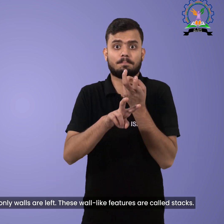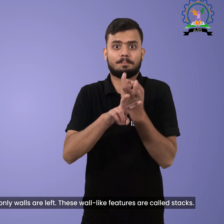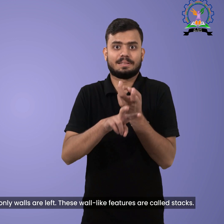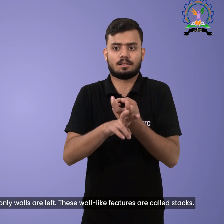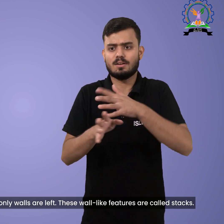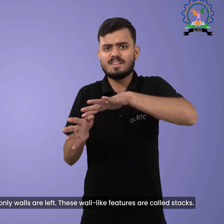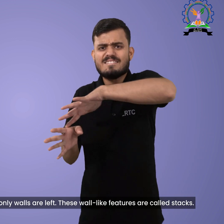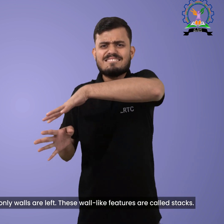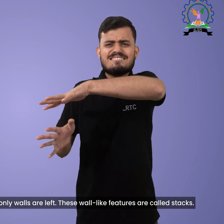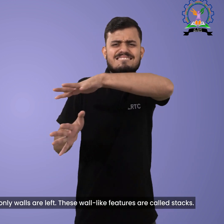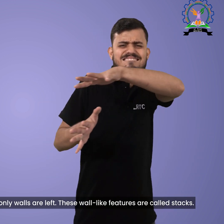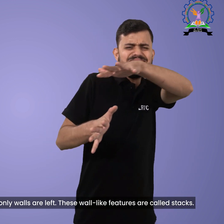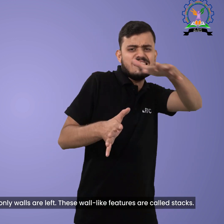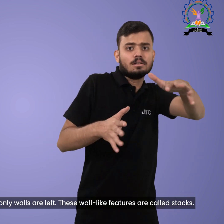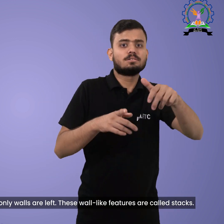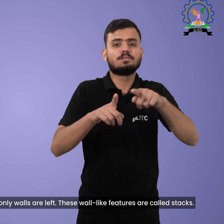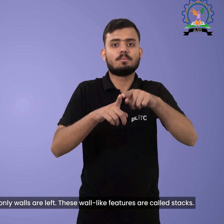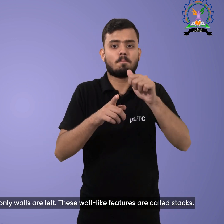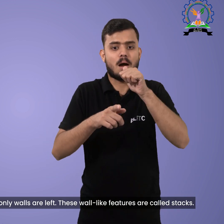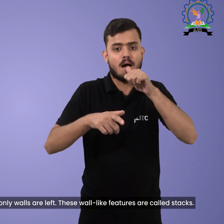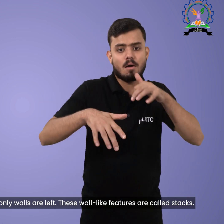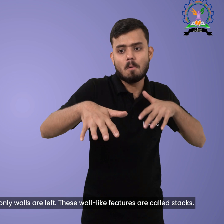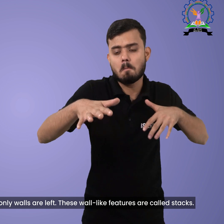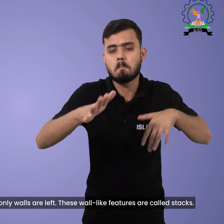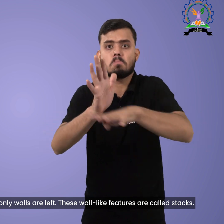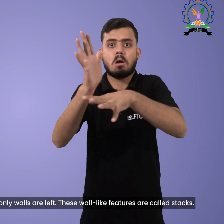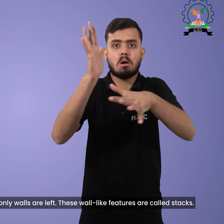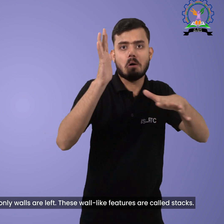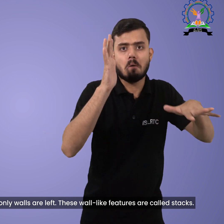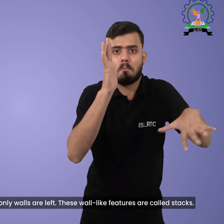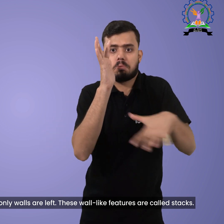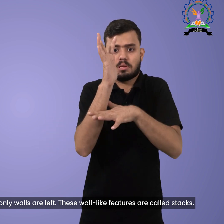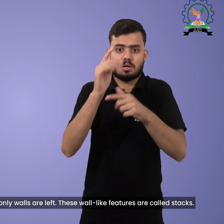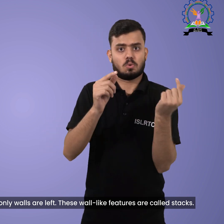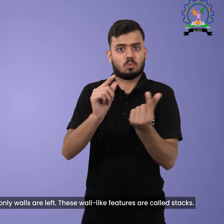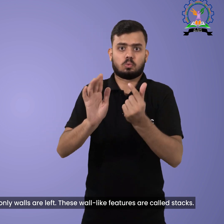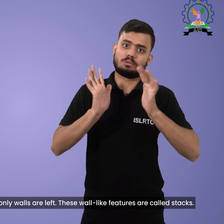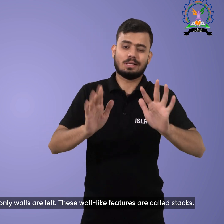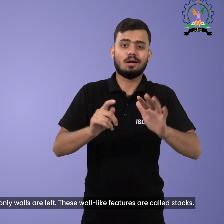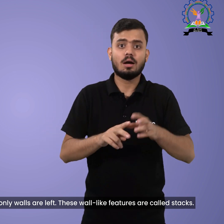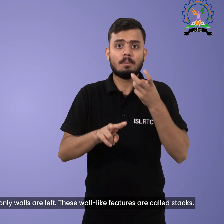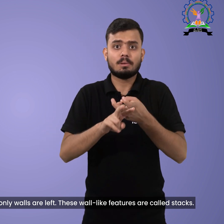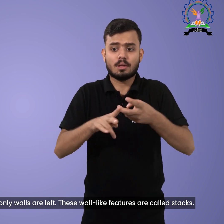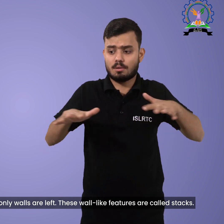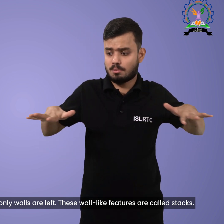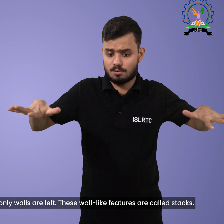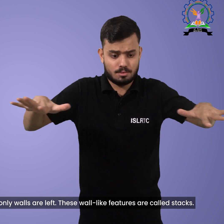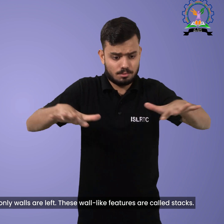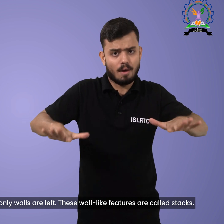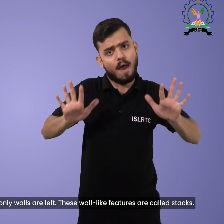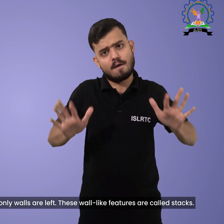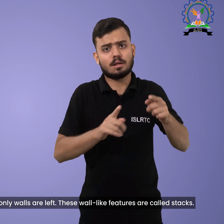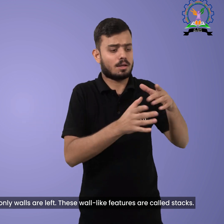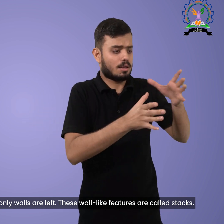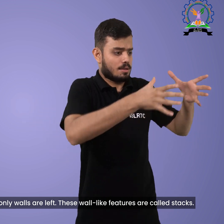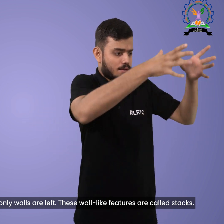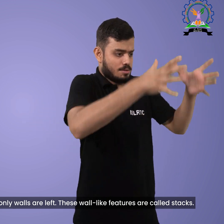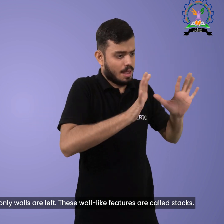As erosion continues, this breaks the roof and only walls are left. These wall-like features are called stacks.